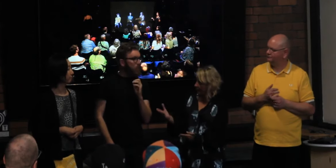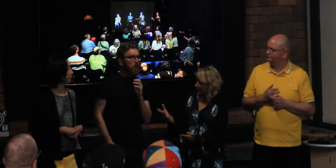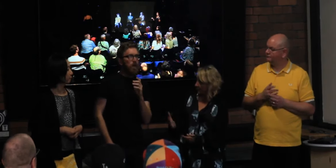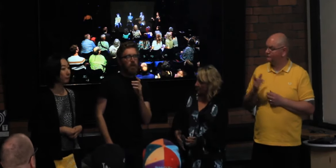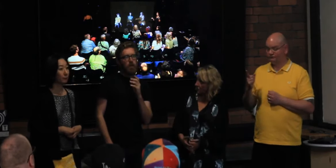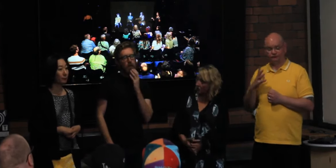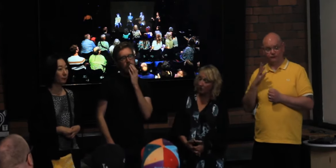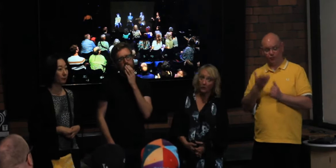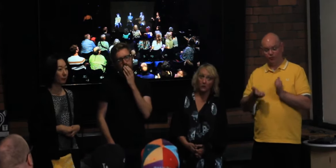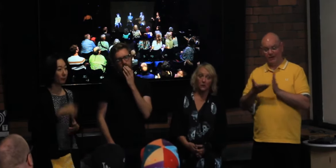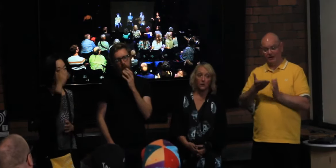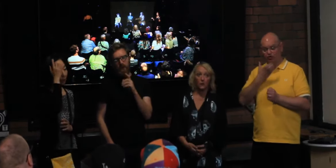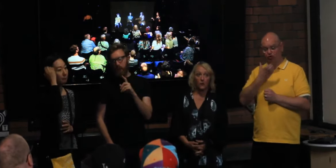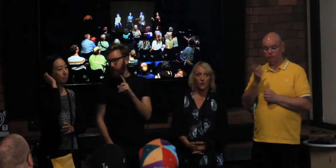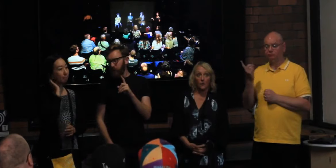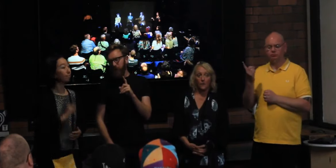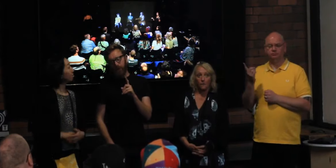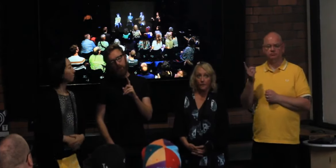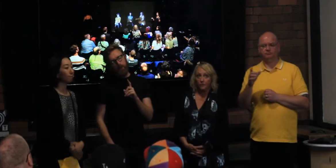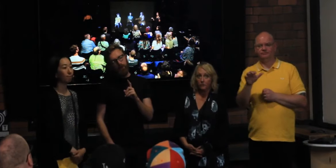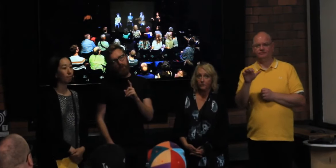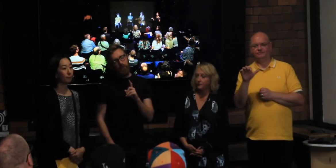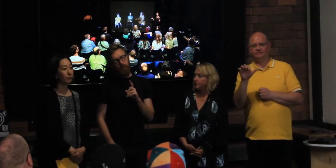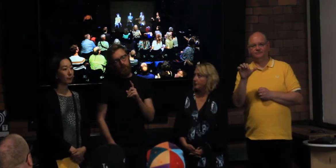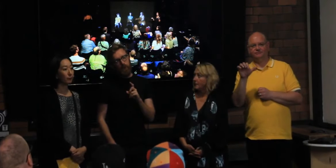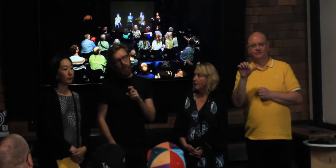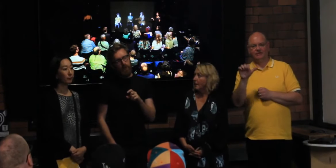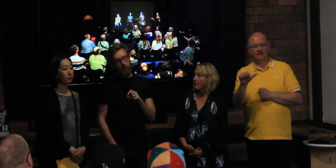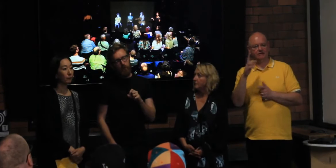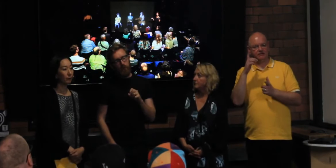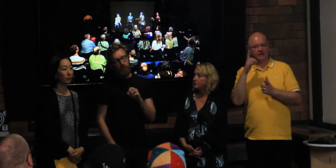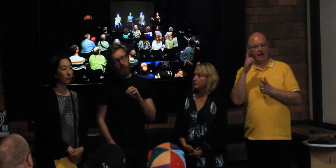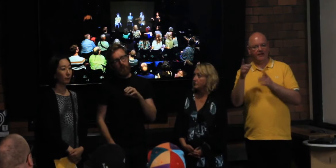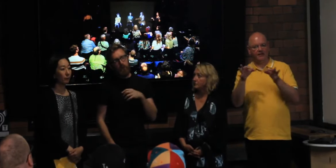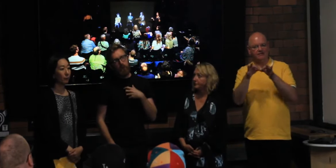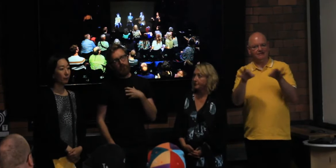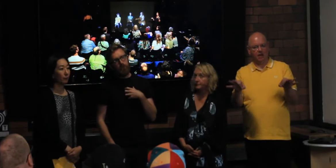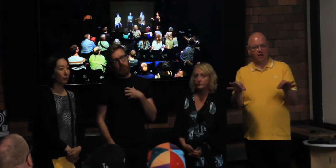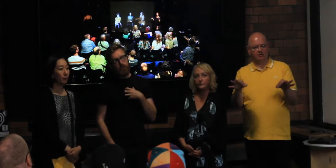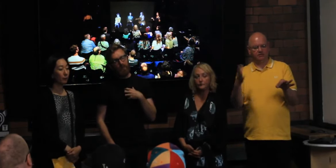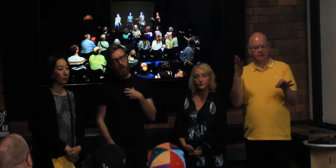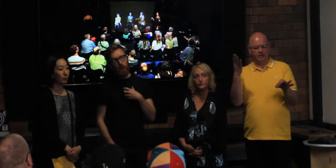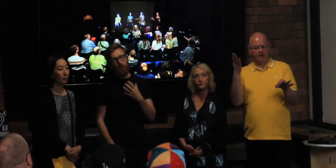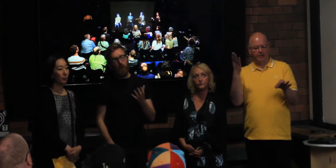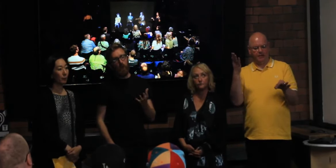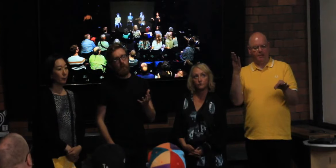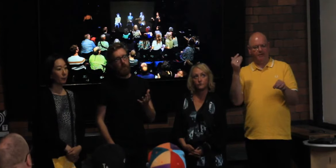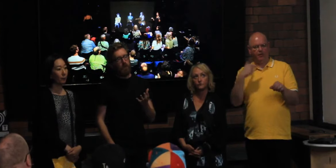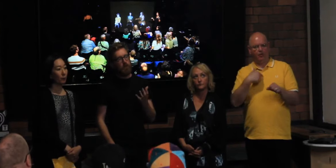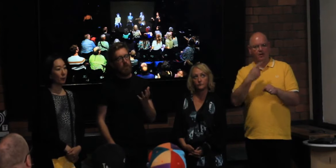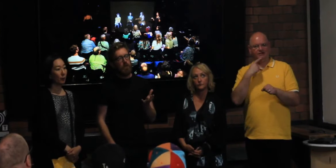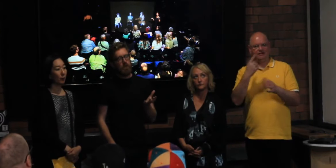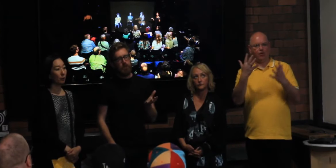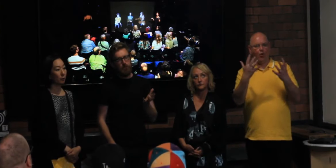Anything to add? Yeah, I think as well, I think it goes back to that thing I was saying before about not overwhelming